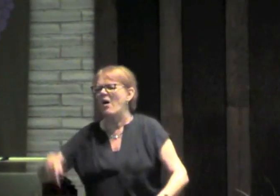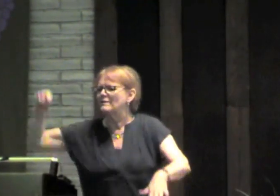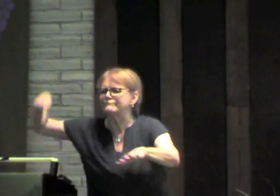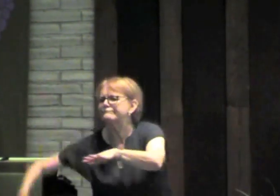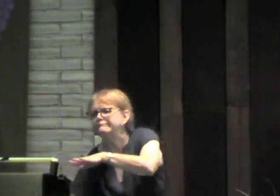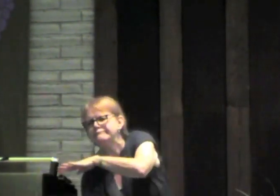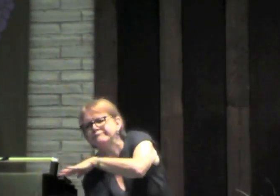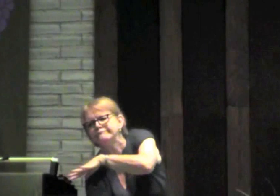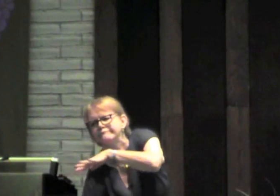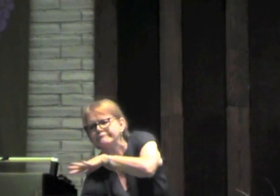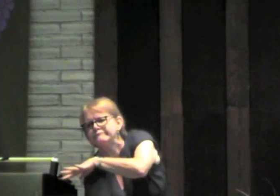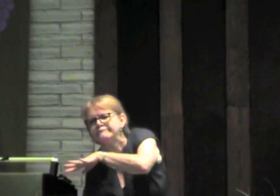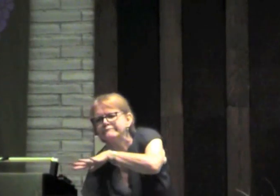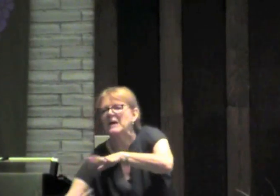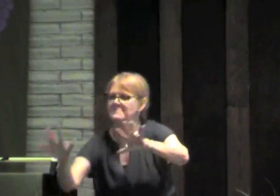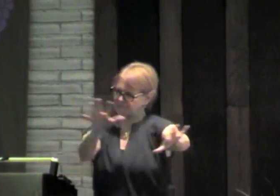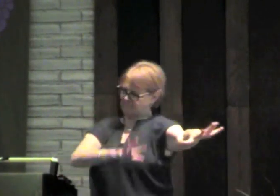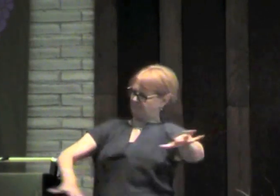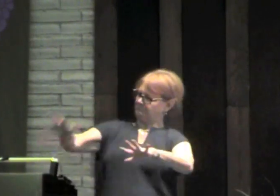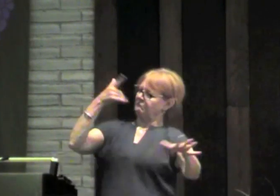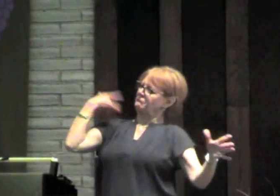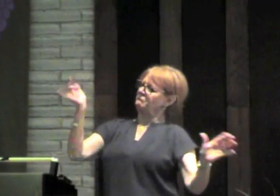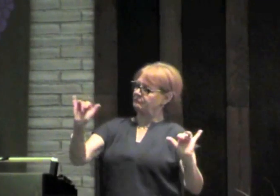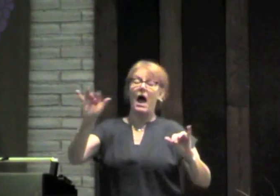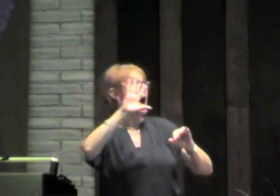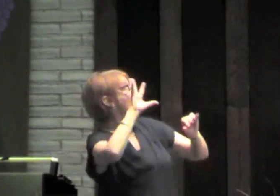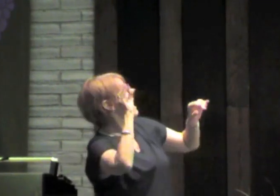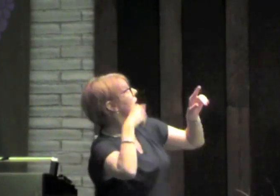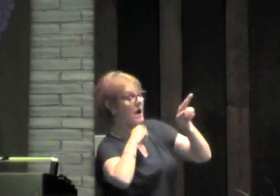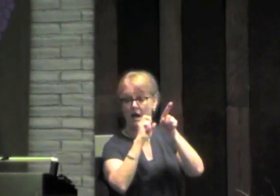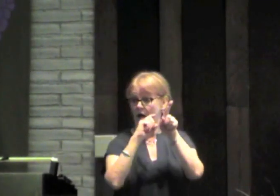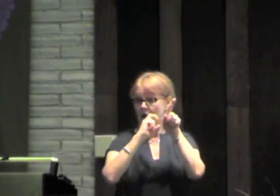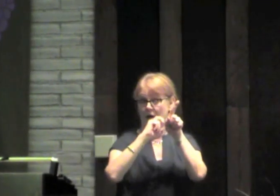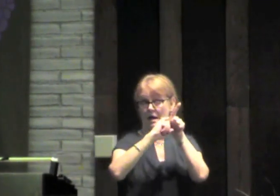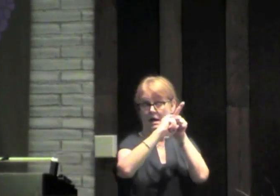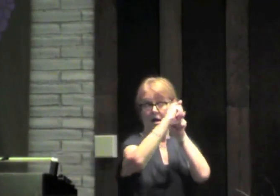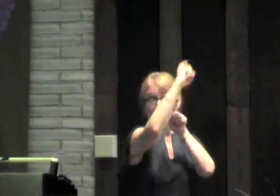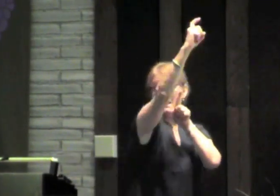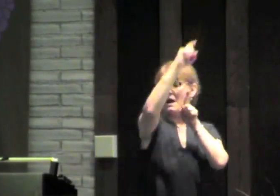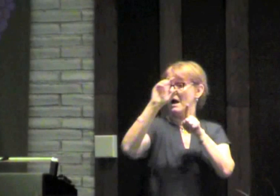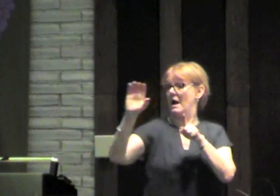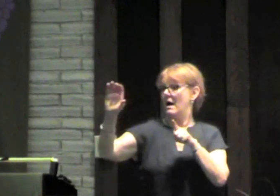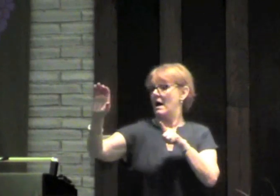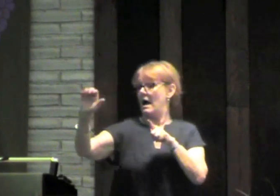see buildings and ruins, but they were all underground, remember? So this is what it looks like on top of the ground. And when you